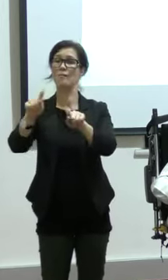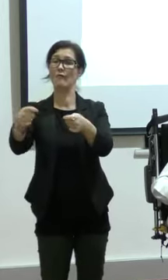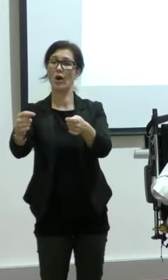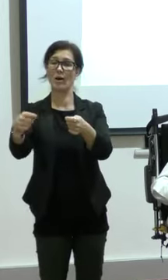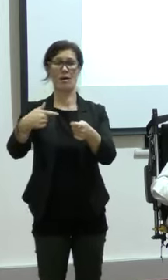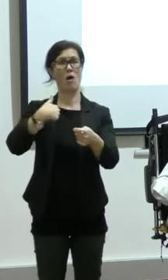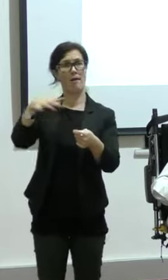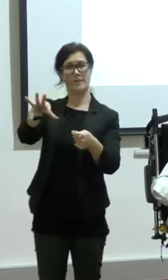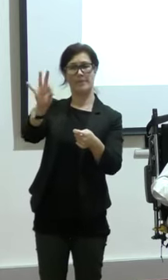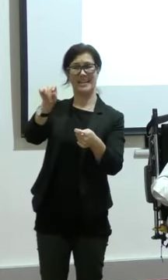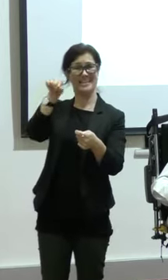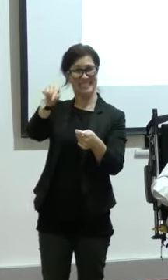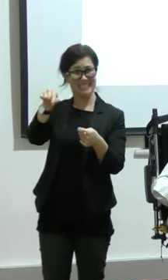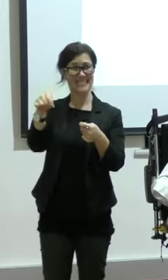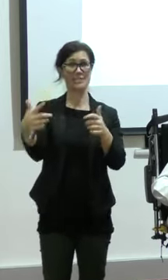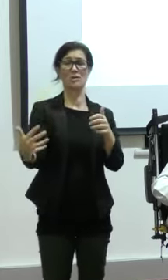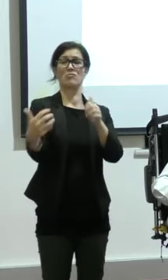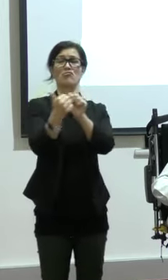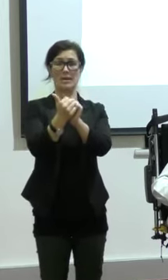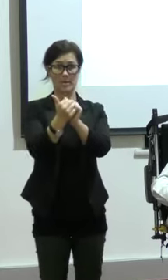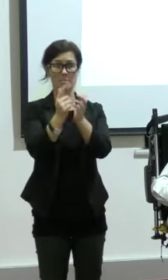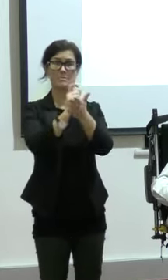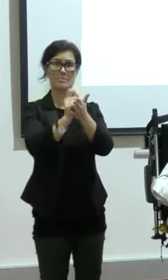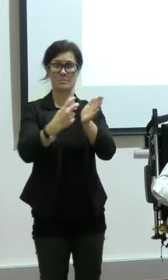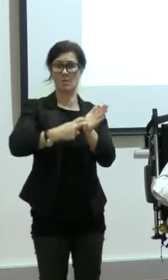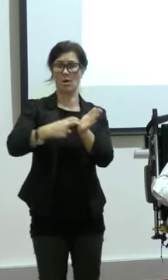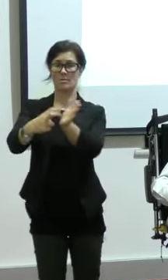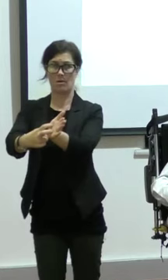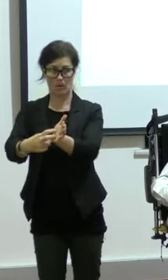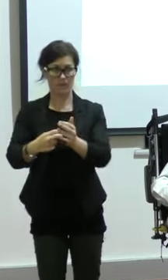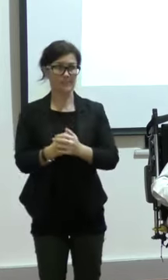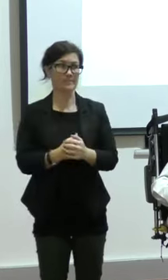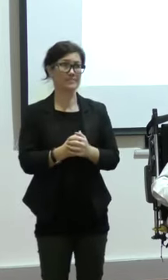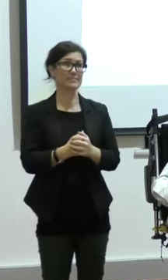choice. And a good service agreement should talk about